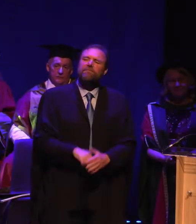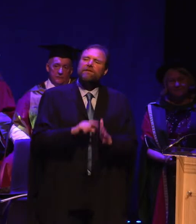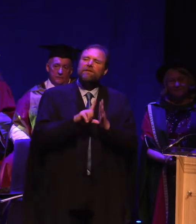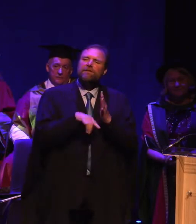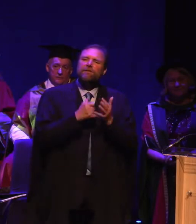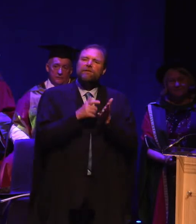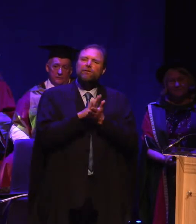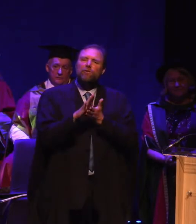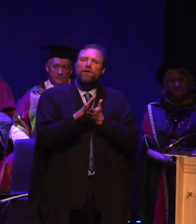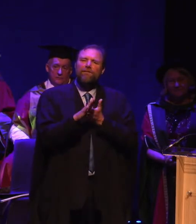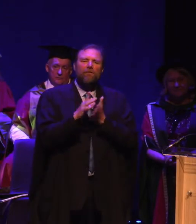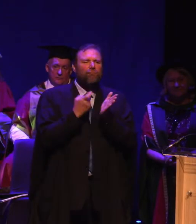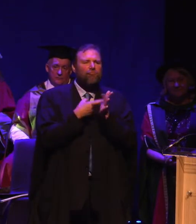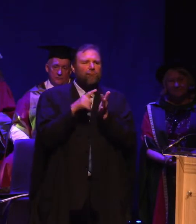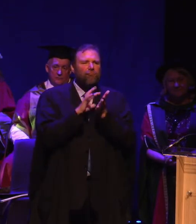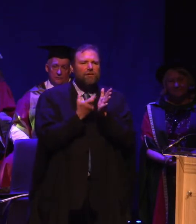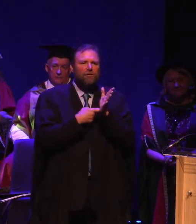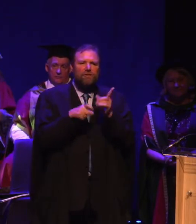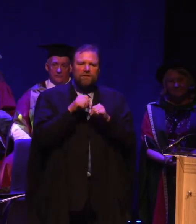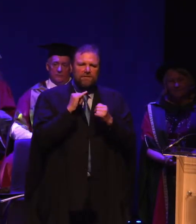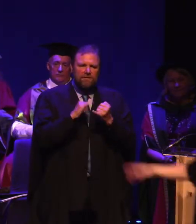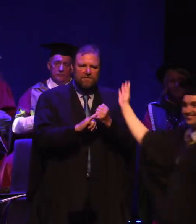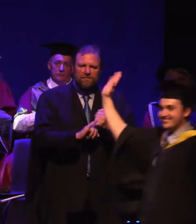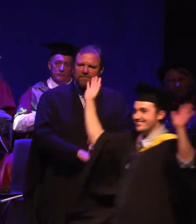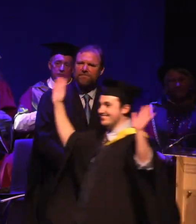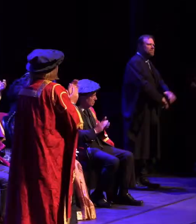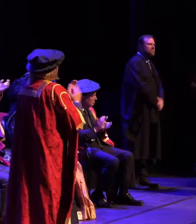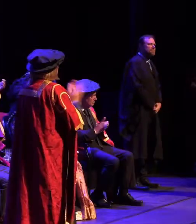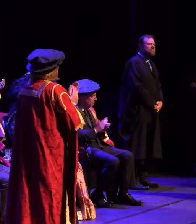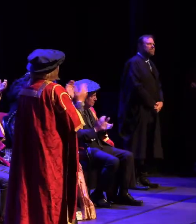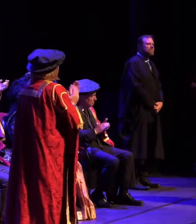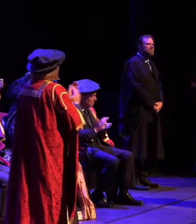Joseph Samuel Richards.